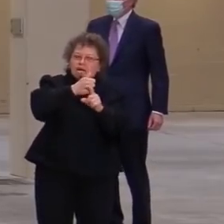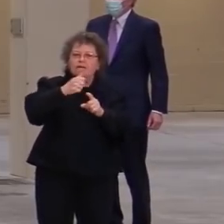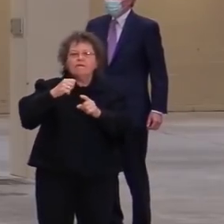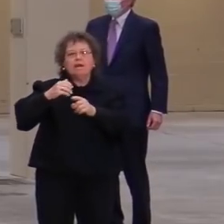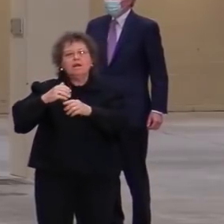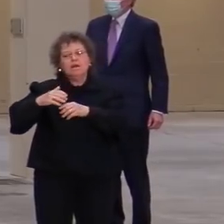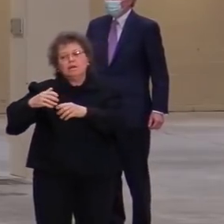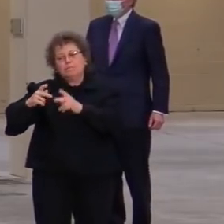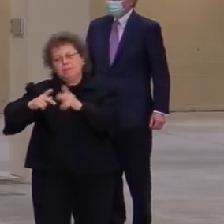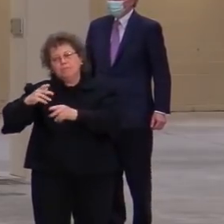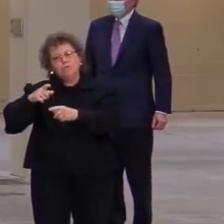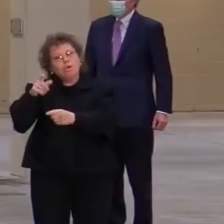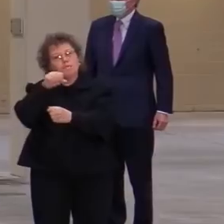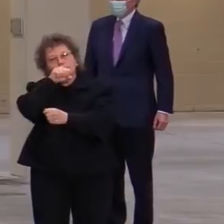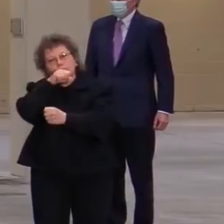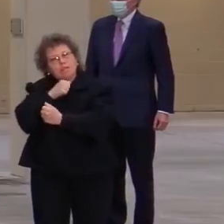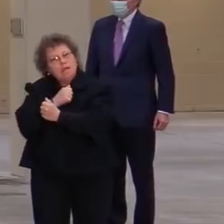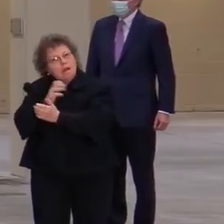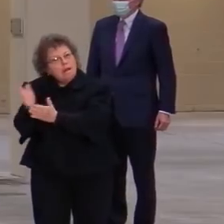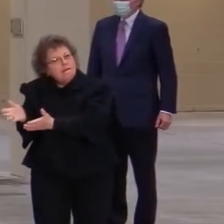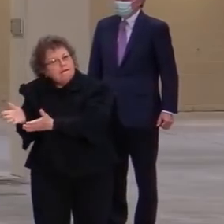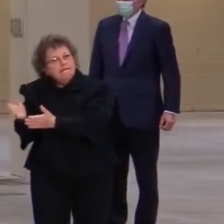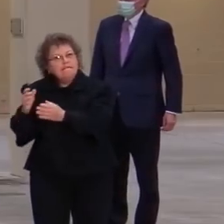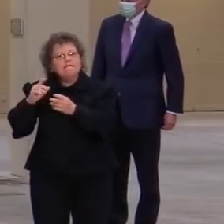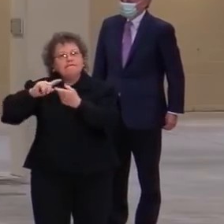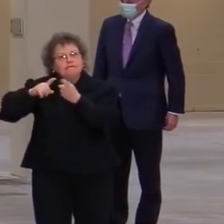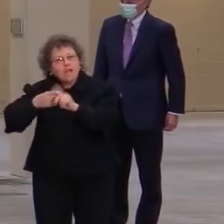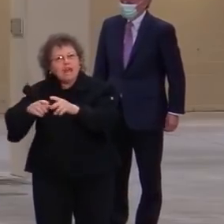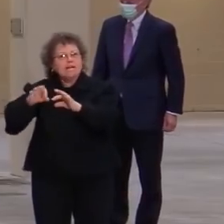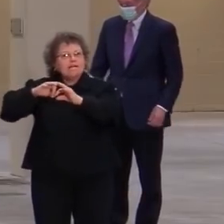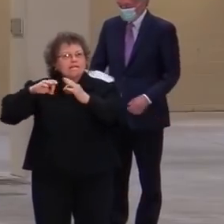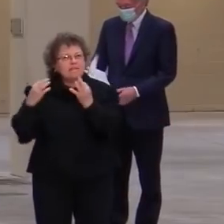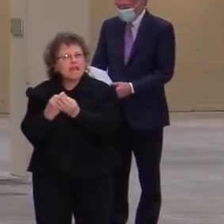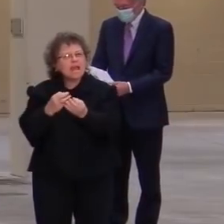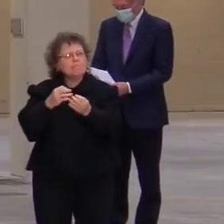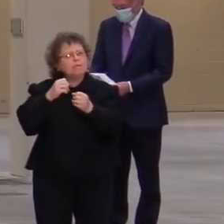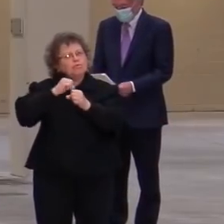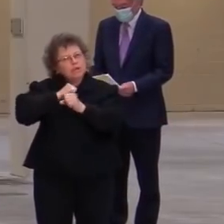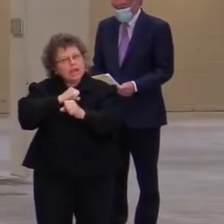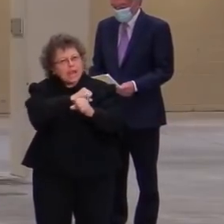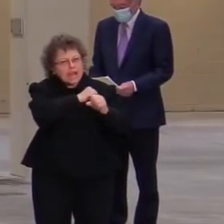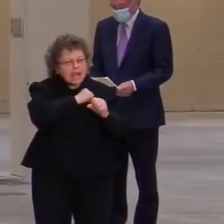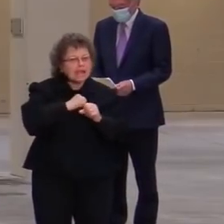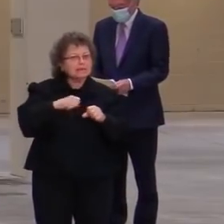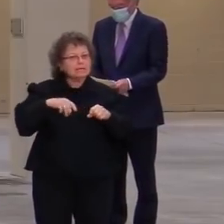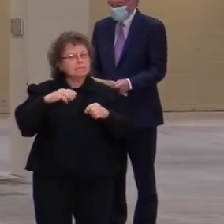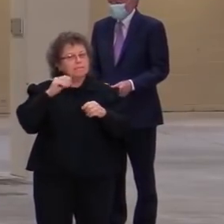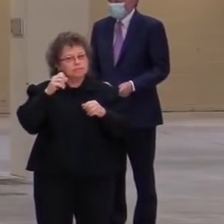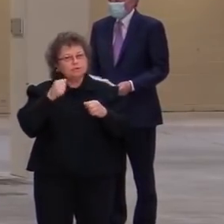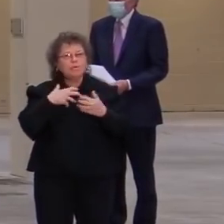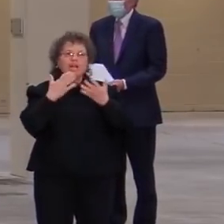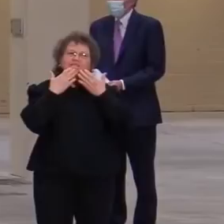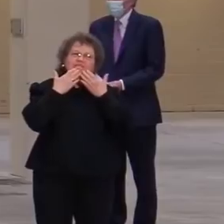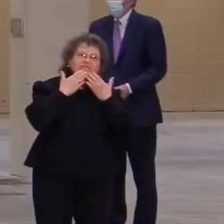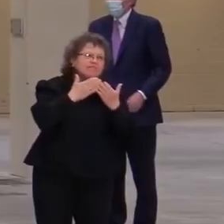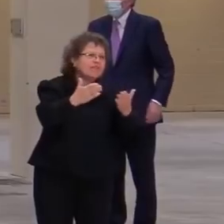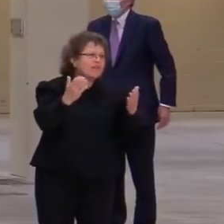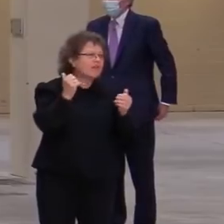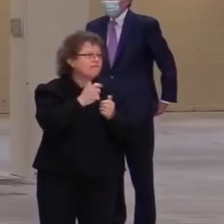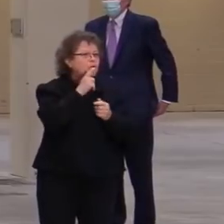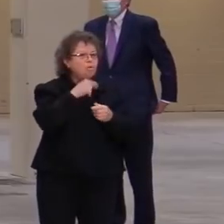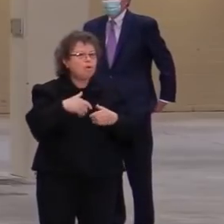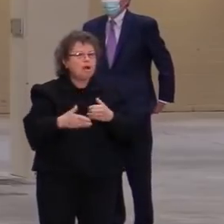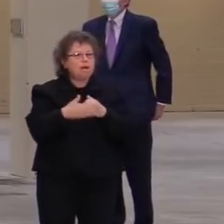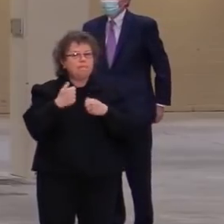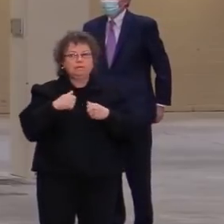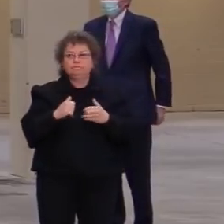final turn of this terrible fight against this virus. I want to thank everybody who's been involved in setting this up with being with us